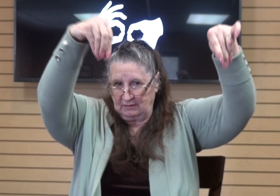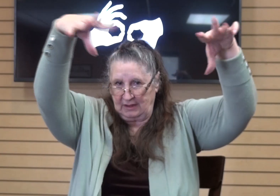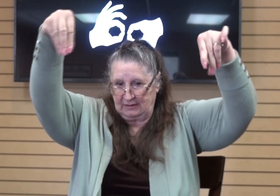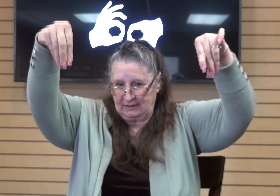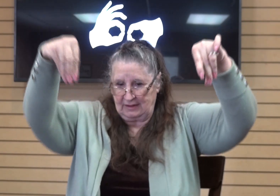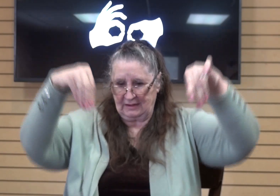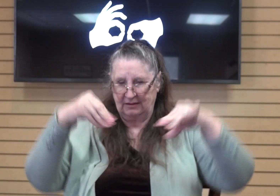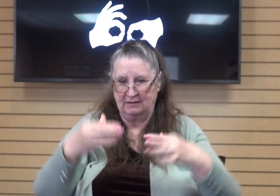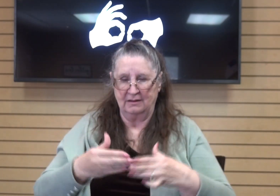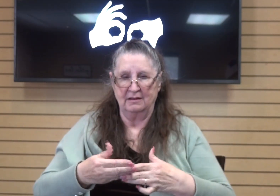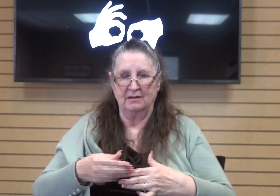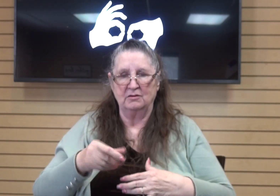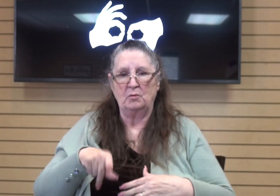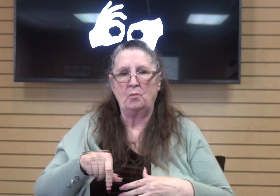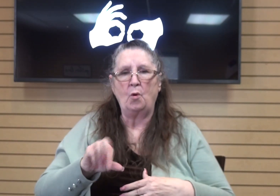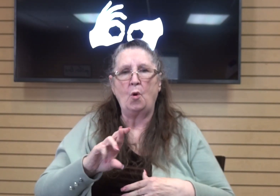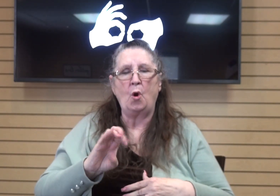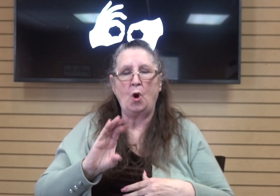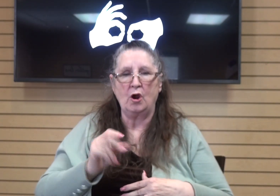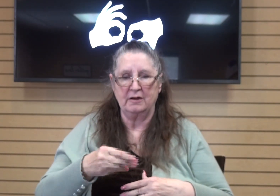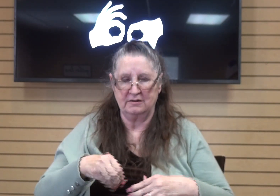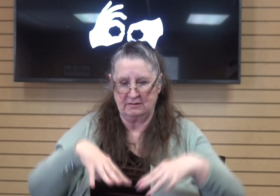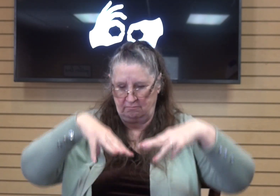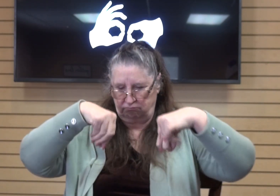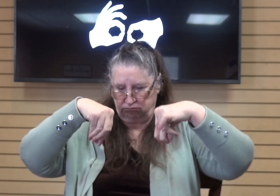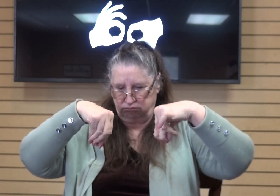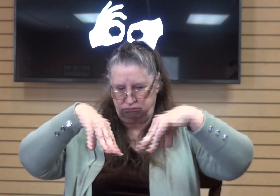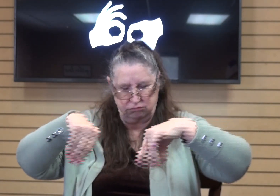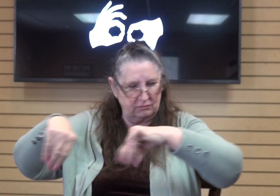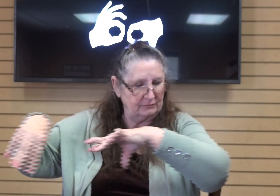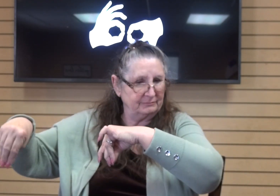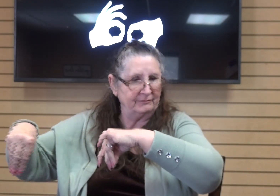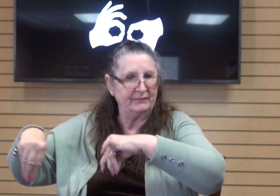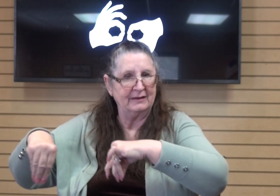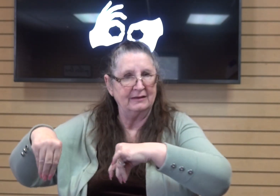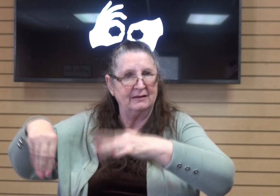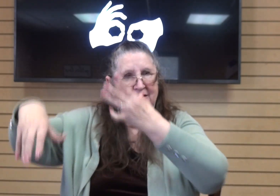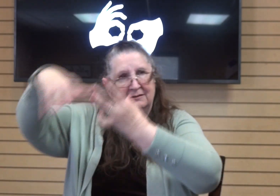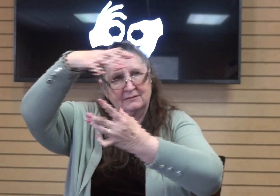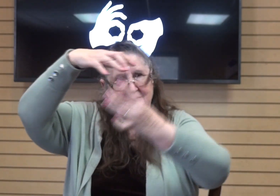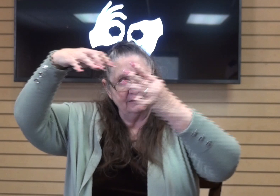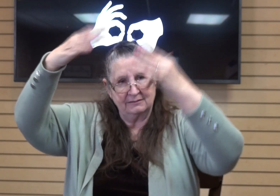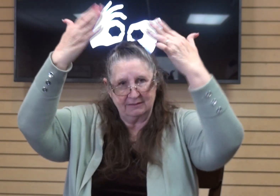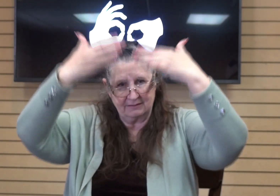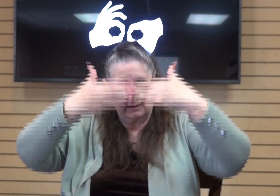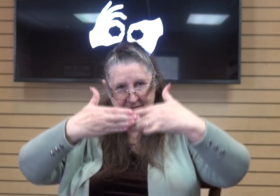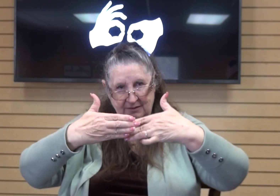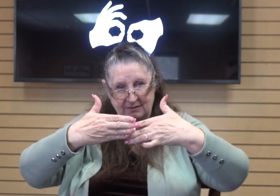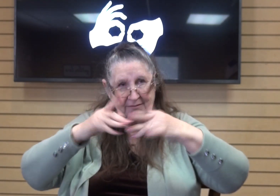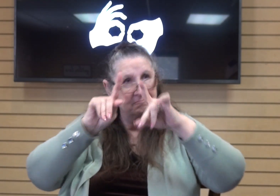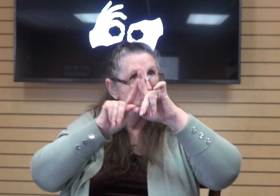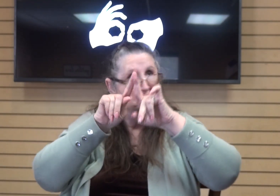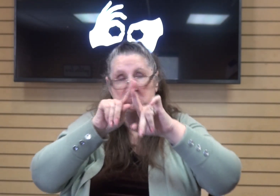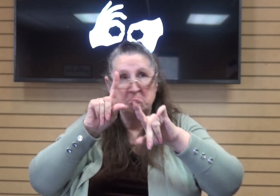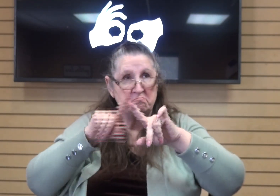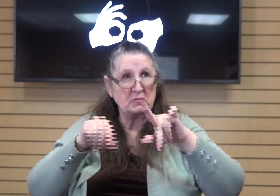out. And I remember it was kind of a cloudy night out, and so the stars weren't shining. There was no